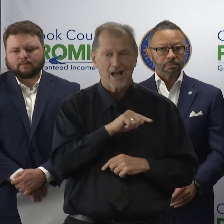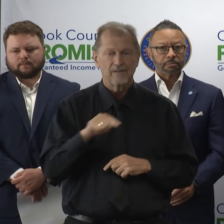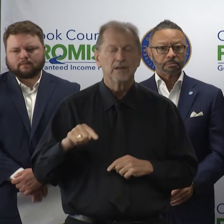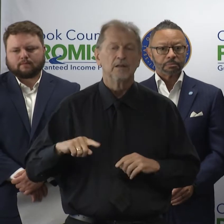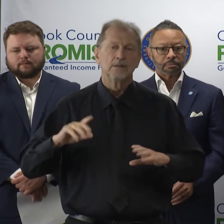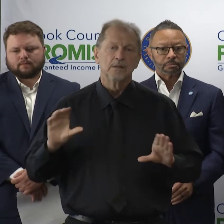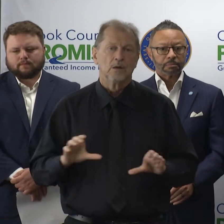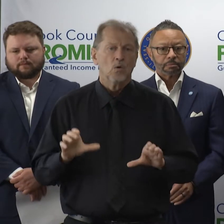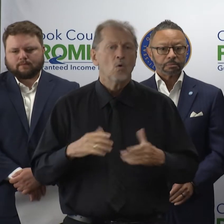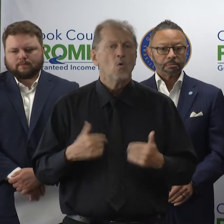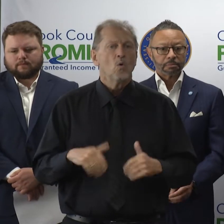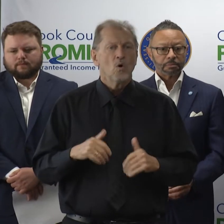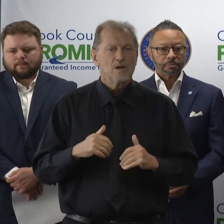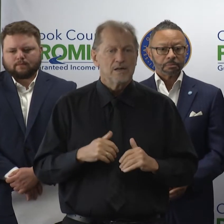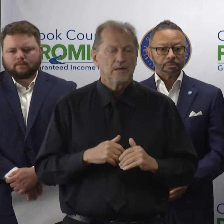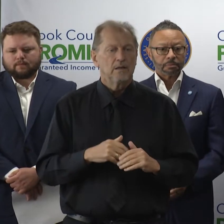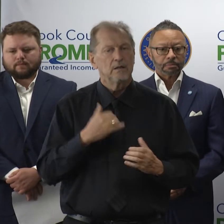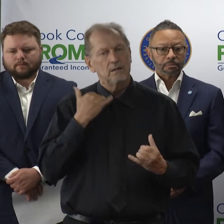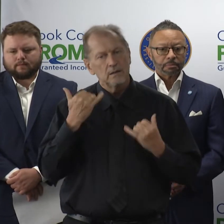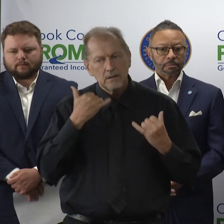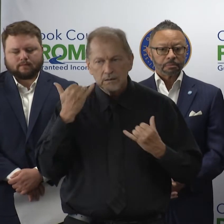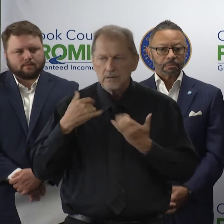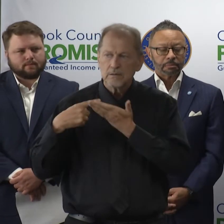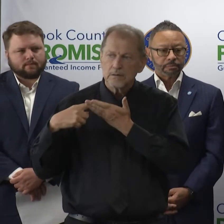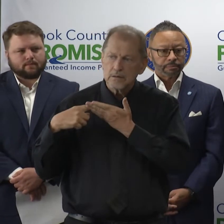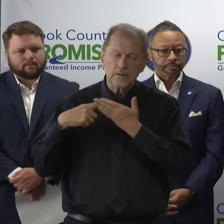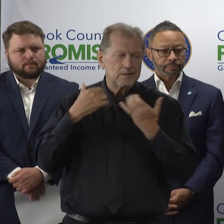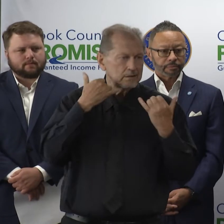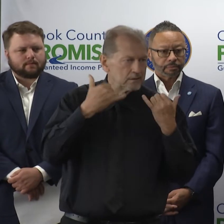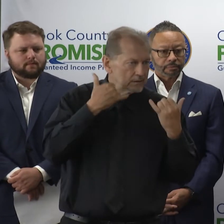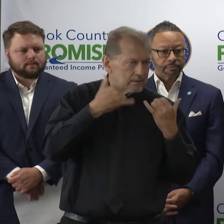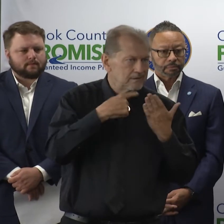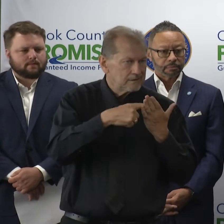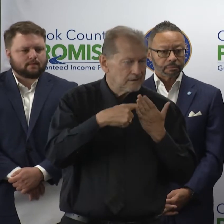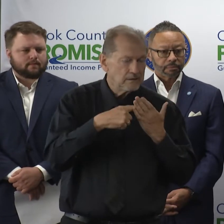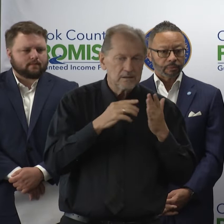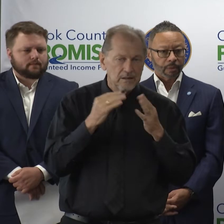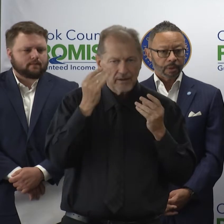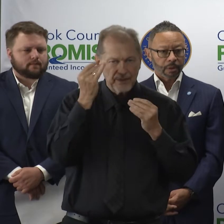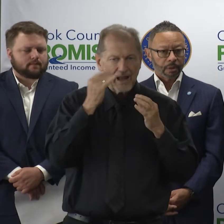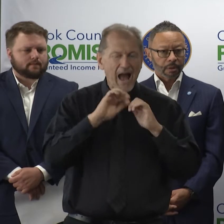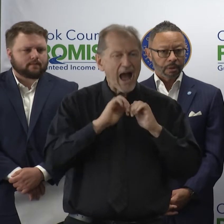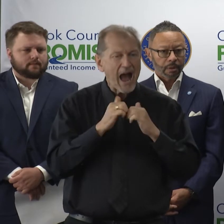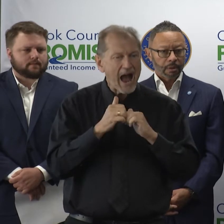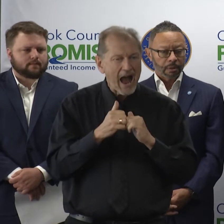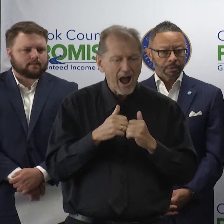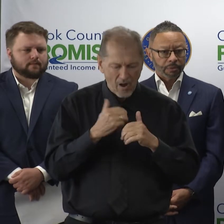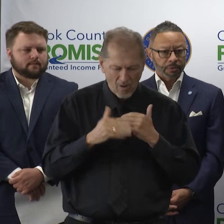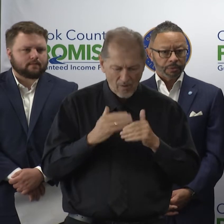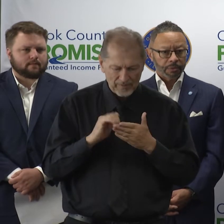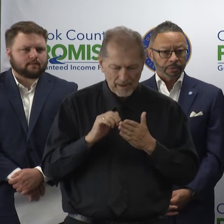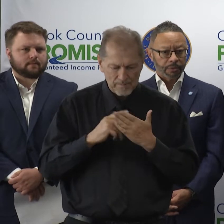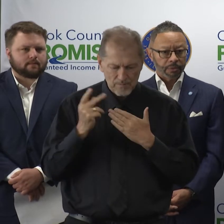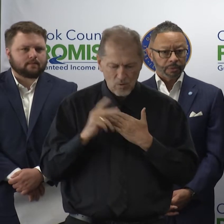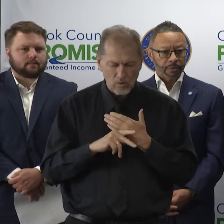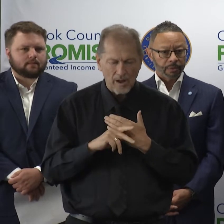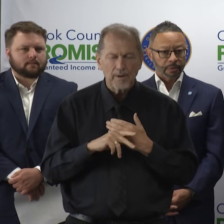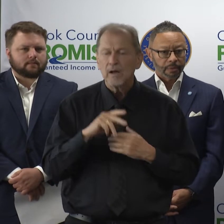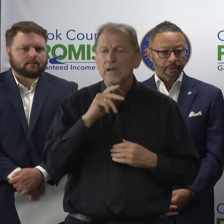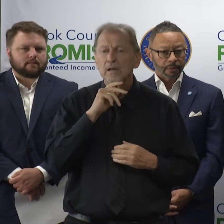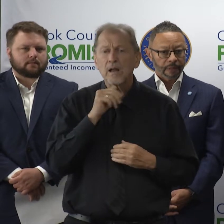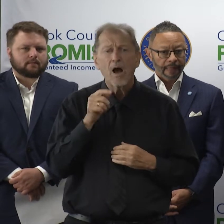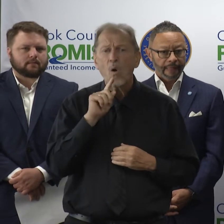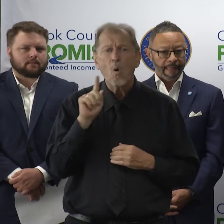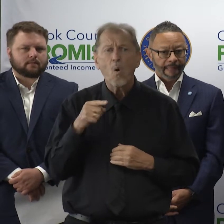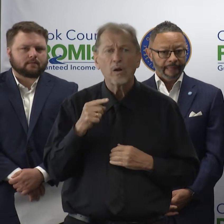really working with our partners to dissect and really think about not just how we're going to get this program out the door, but